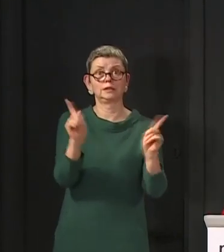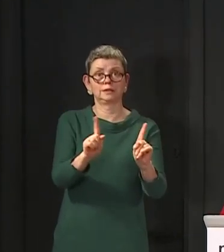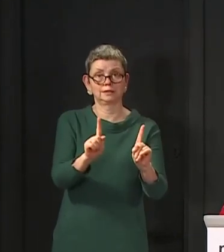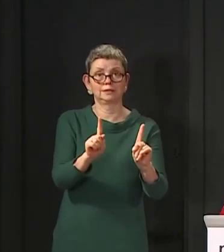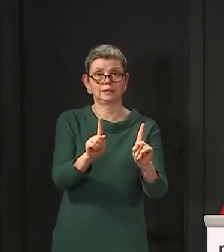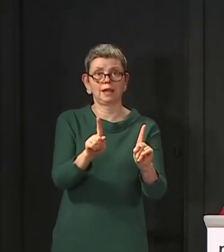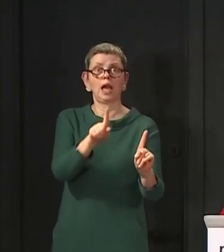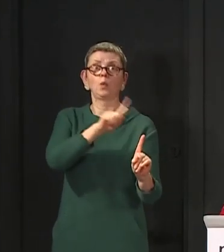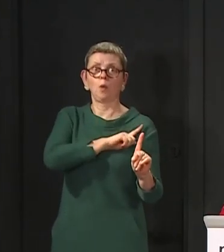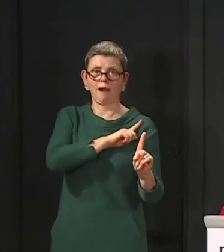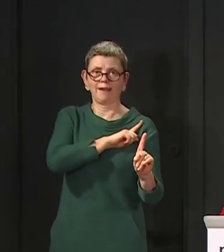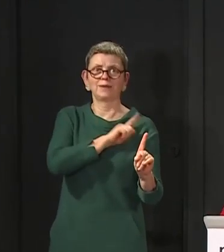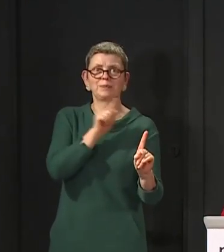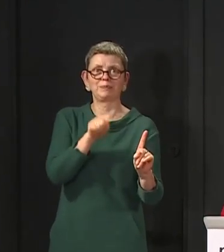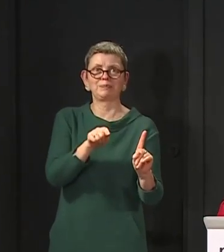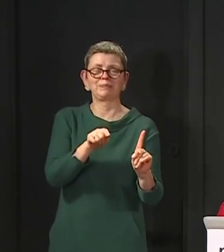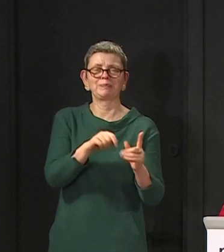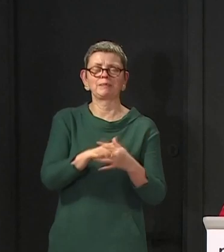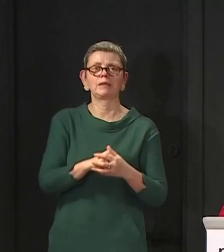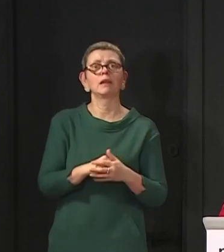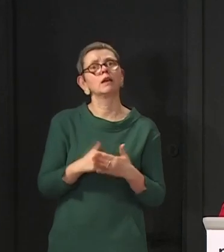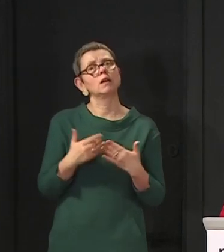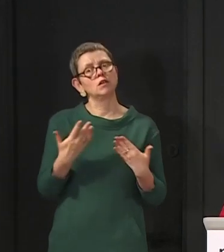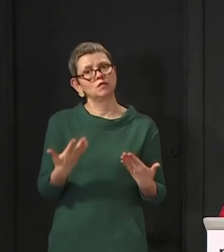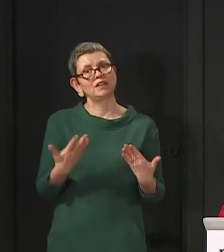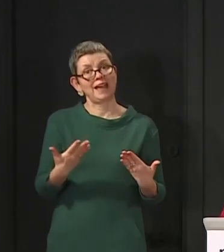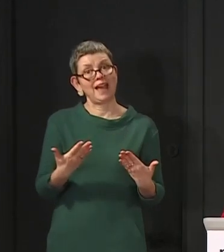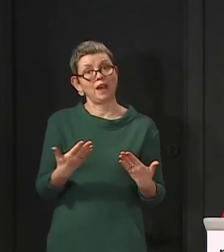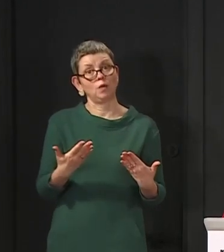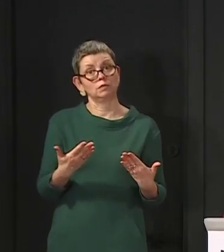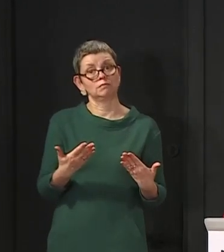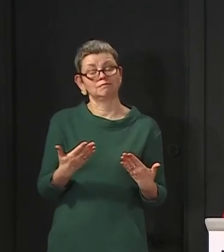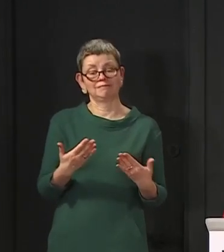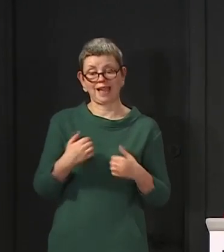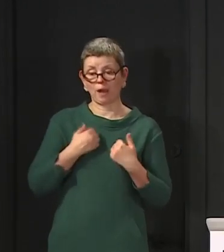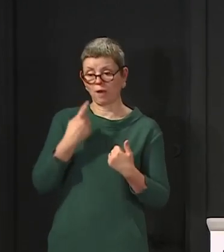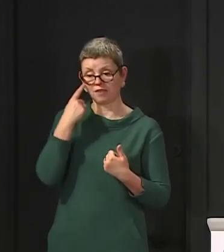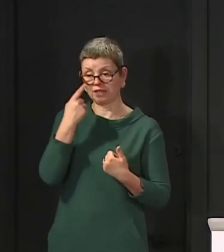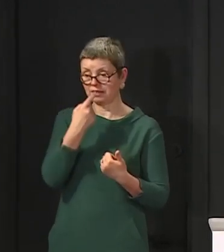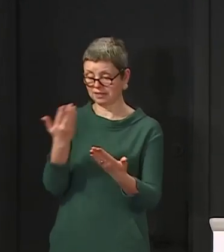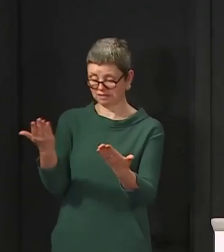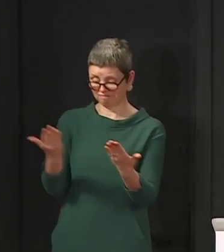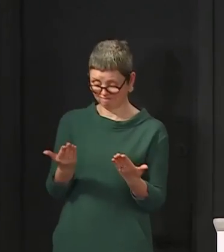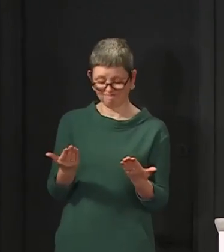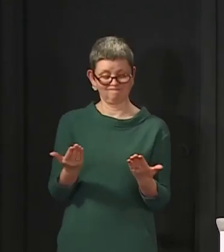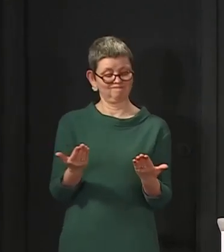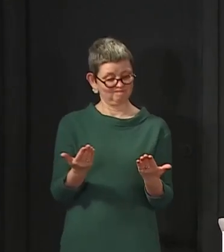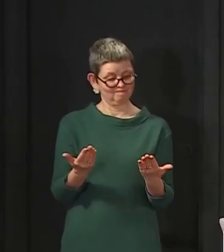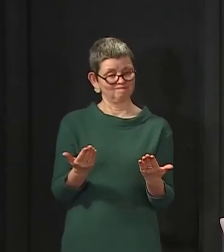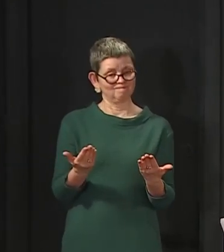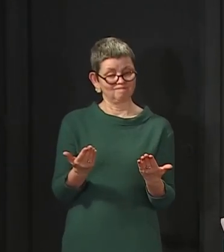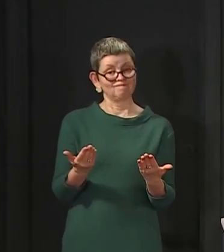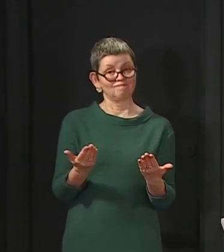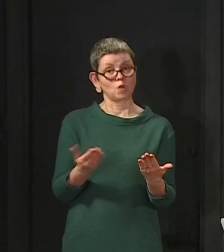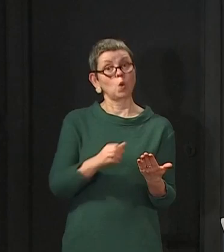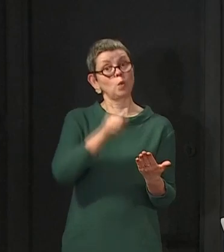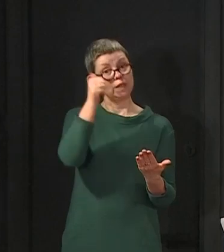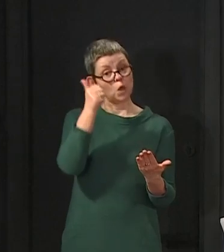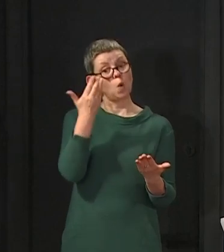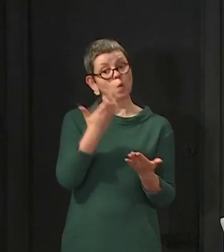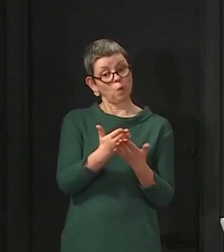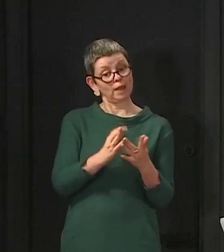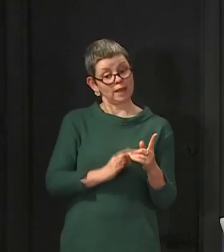are asking you to do that. And for now, the state of the evidence leads us to believe that the progress we are making